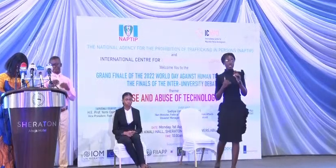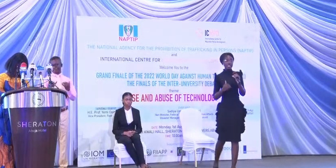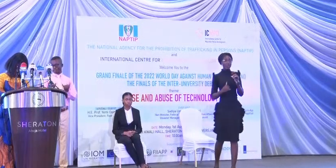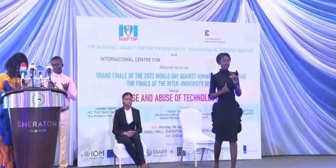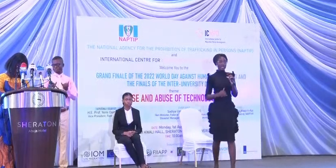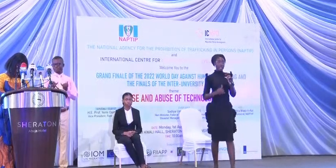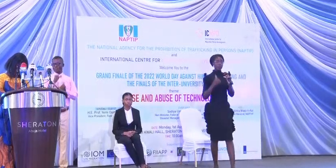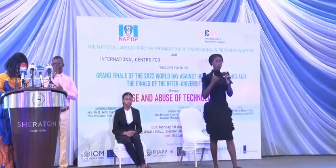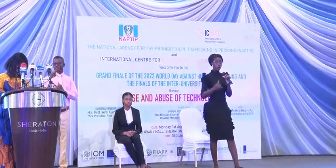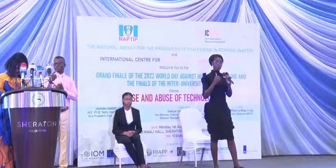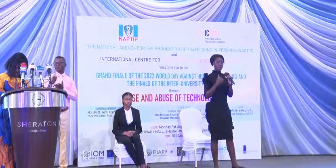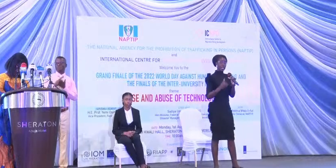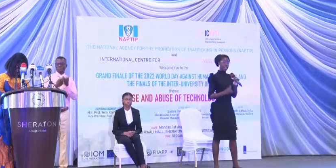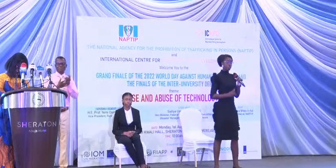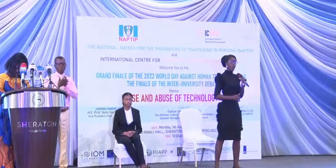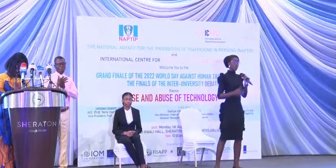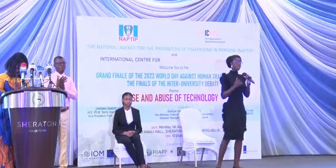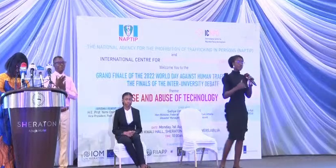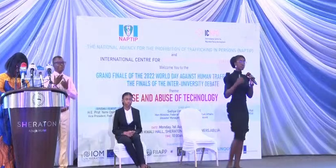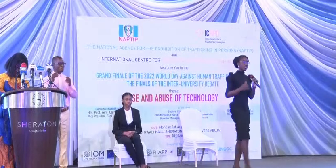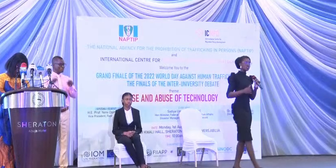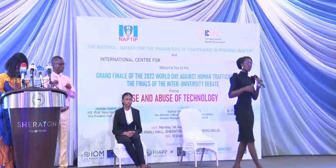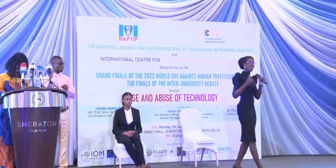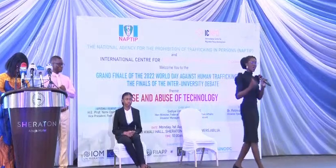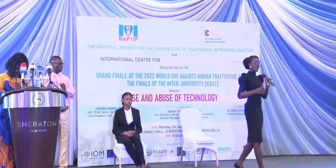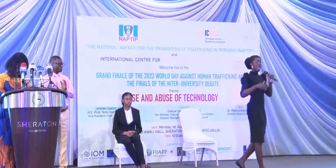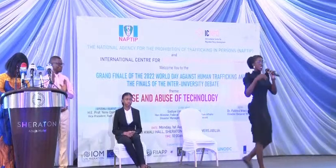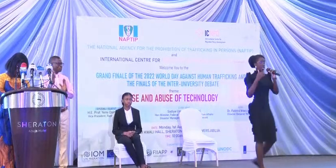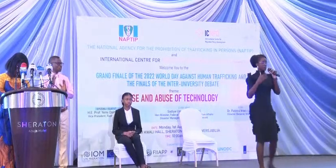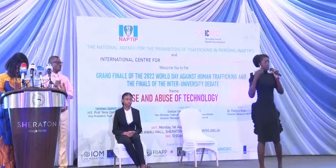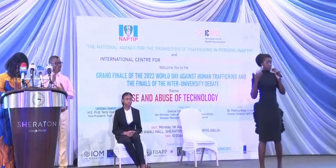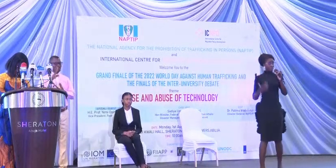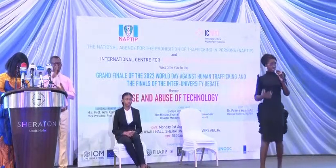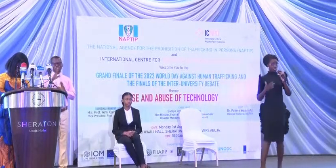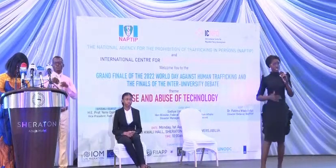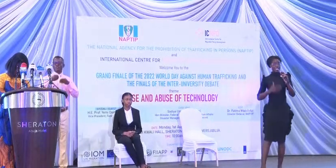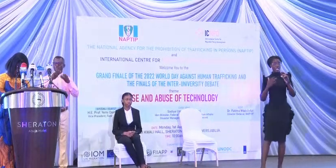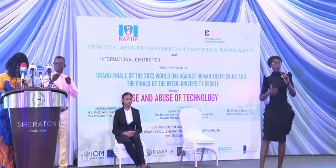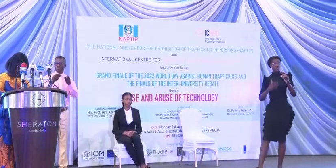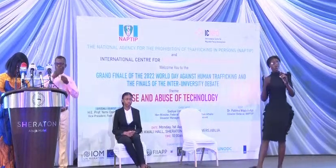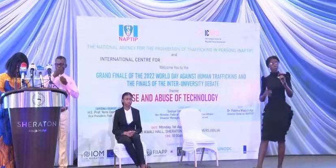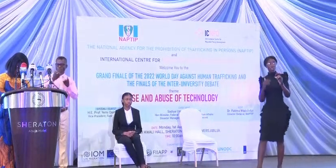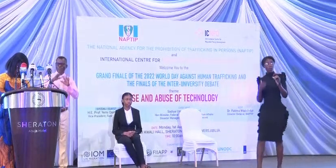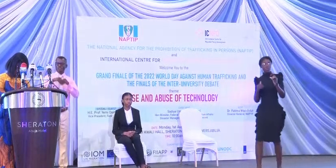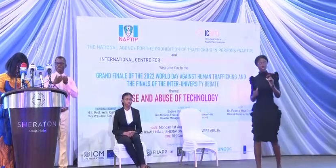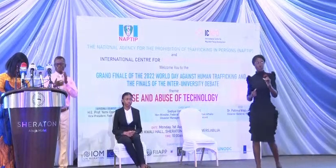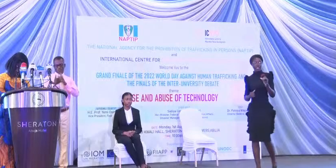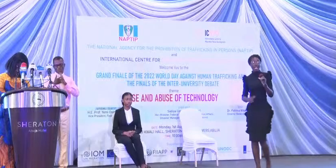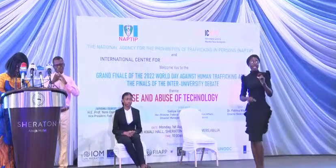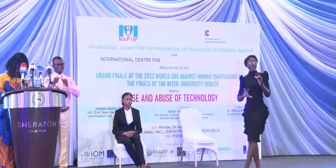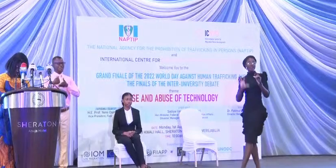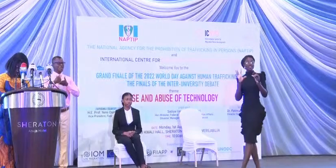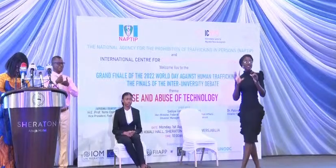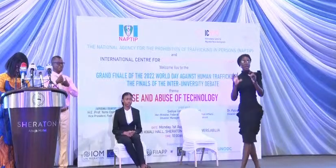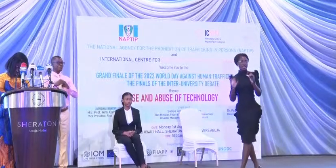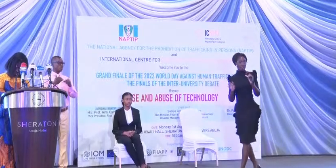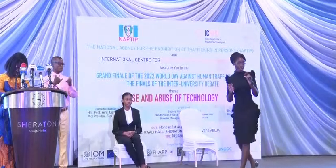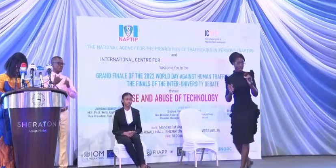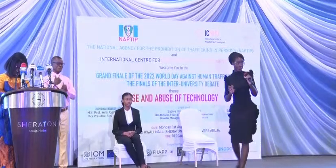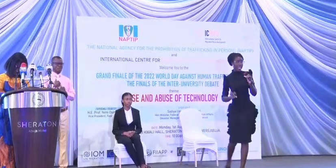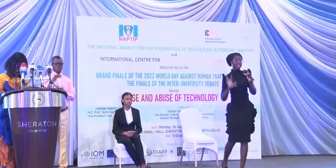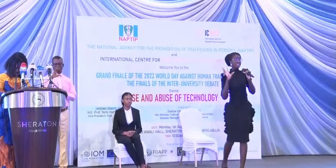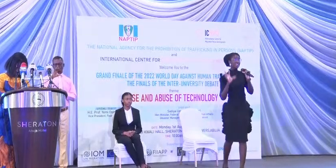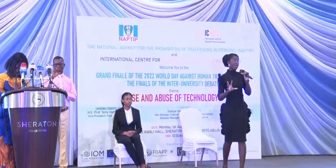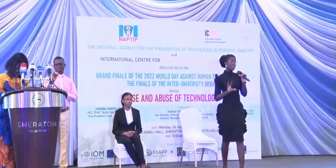than just a debate and will also be a lecture. I'll be giving you reasons on how technology has helped to combat human trafficking. Now, we have the cyber tip